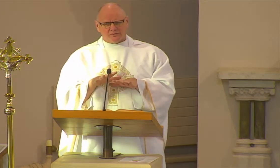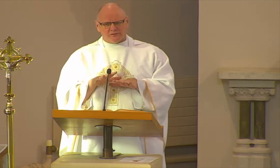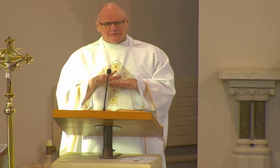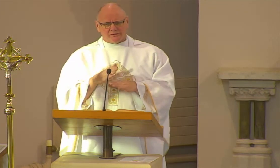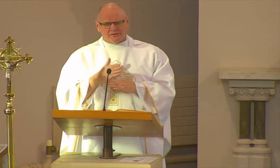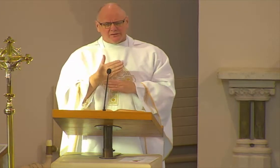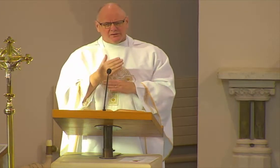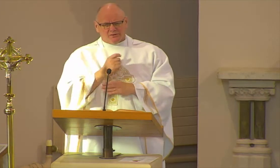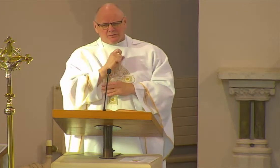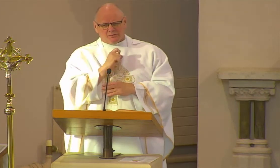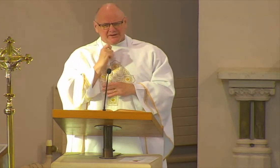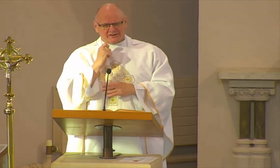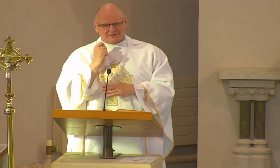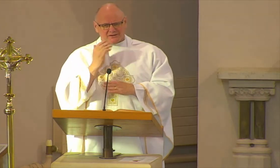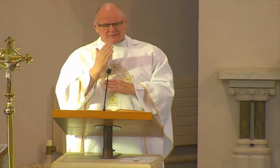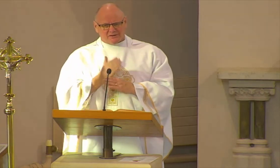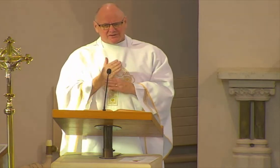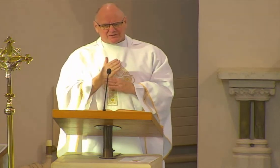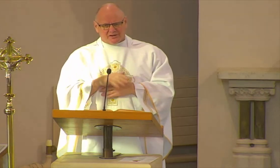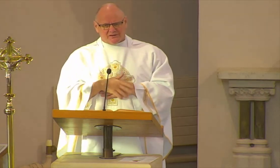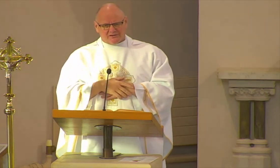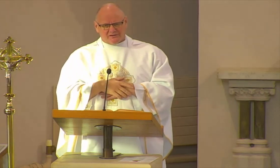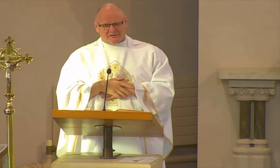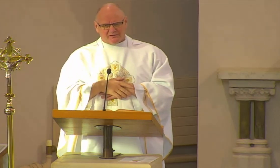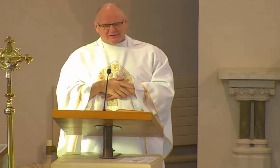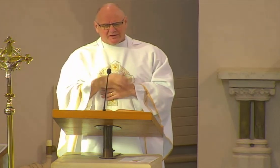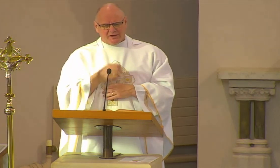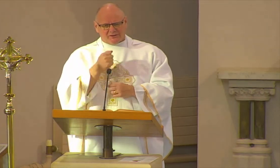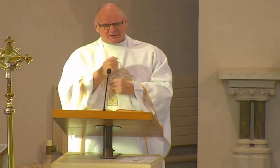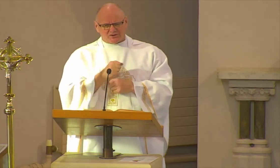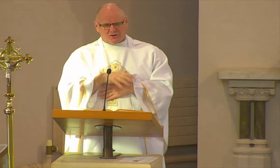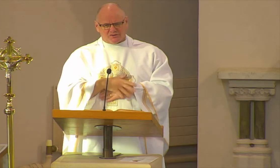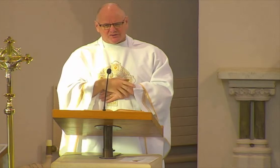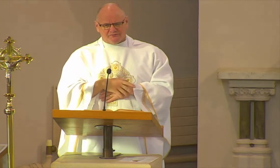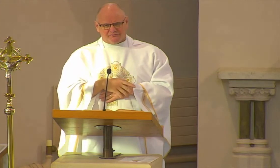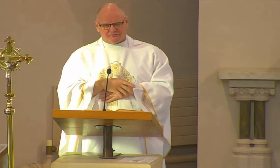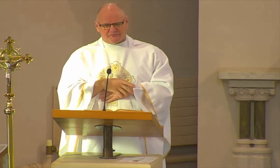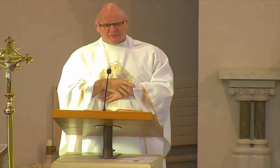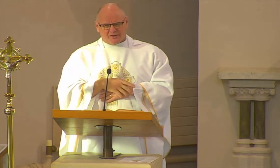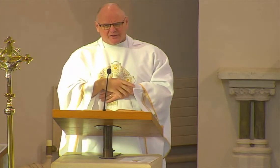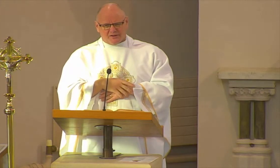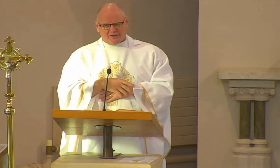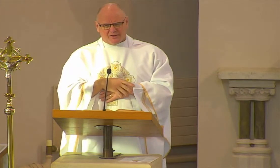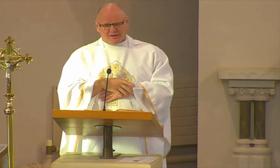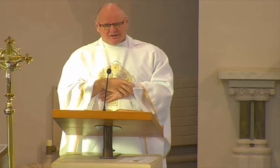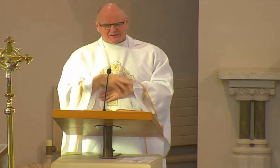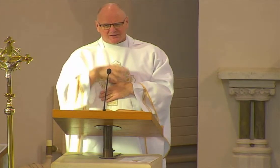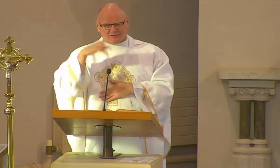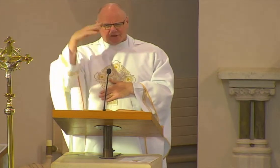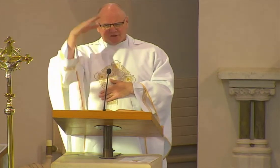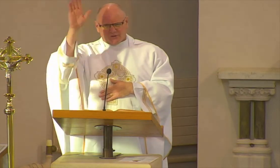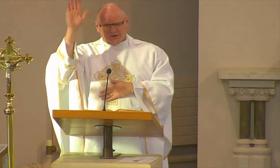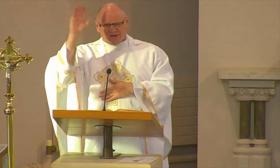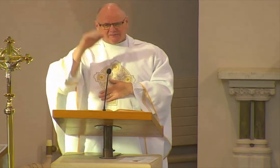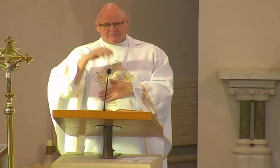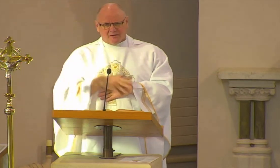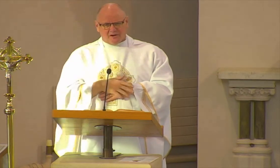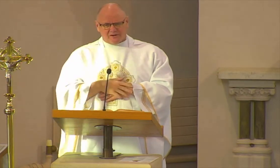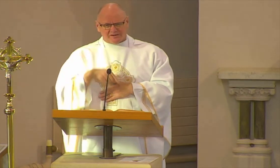wonderful priestly ministry in our church. Let's not think away far. Let's think